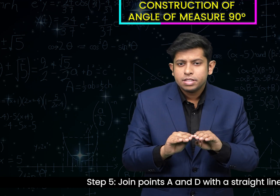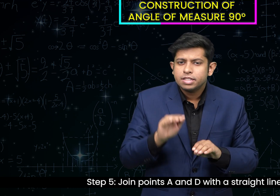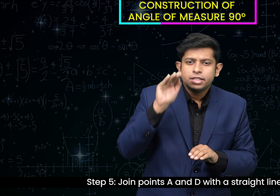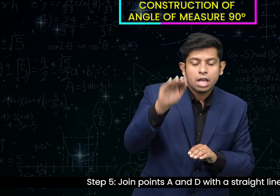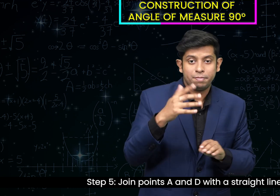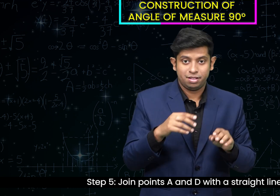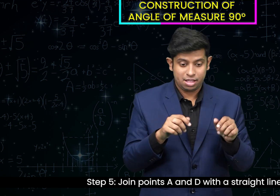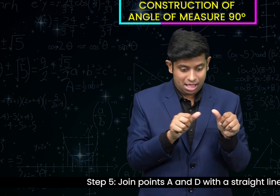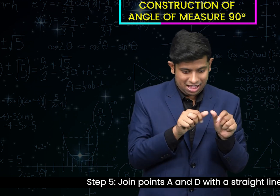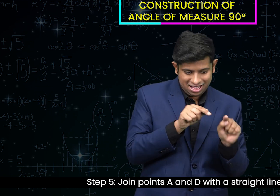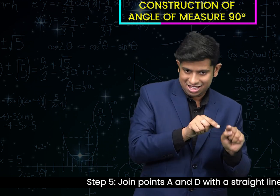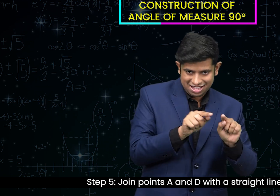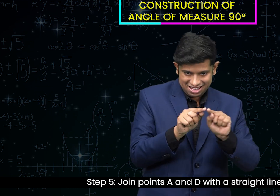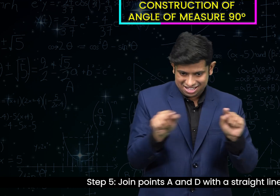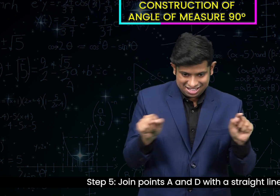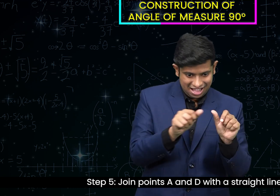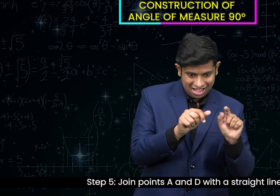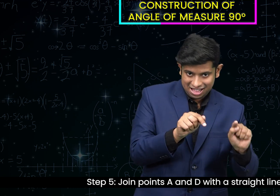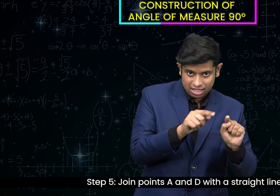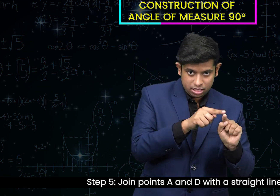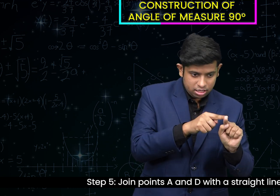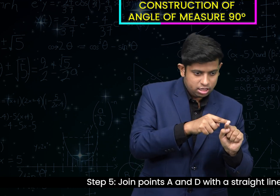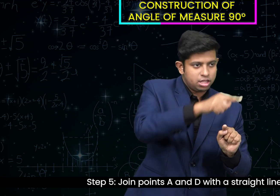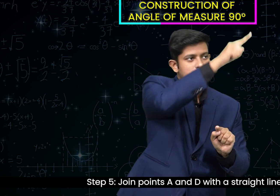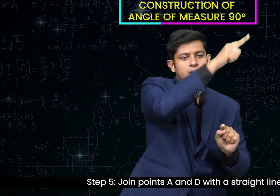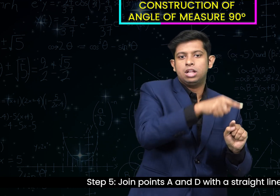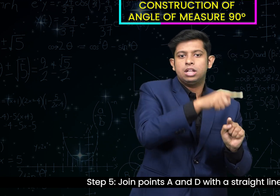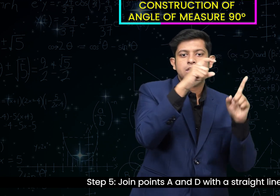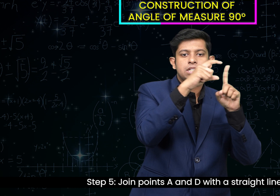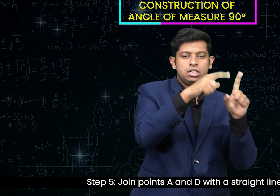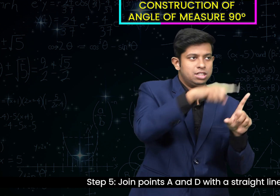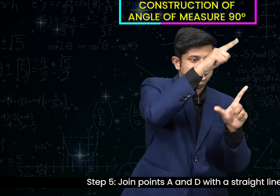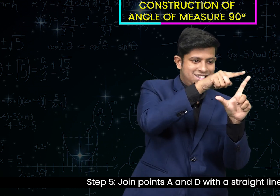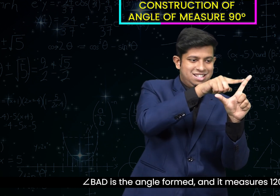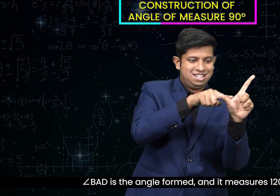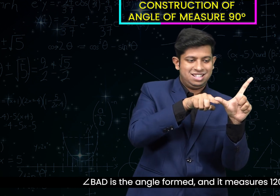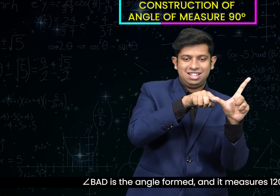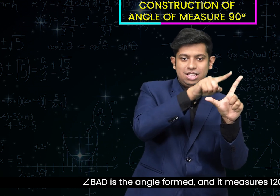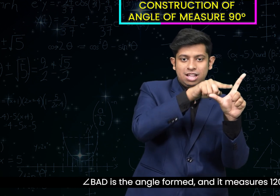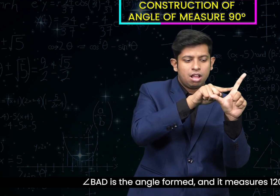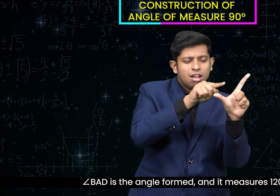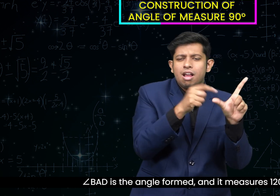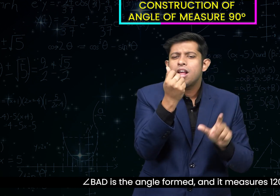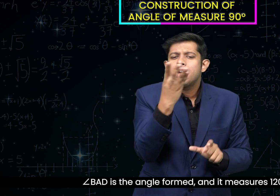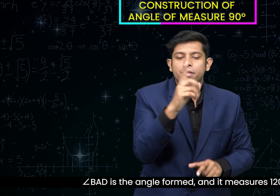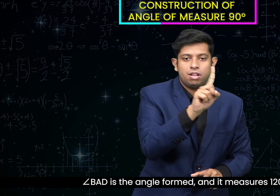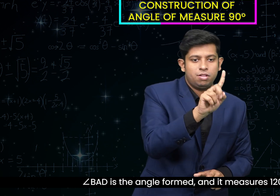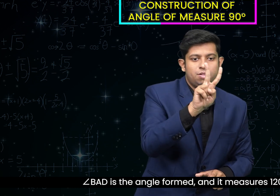Step 5. Join points A and D with a straight line. Angle BAD is the angle formed and